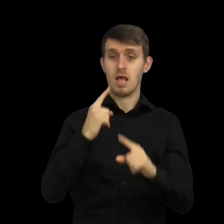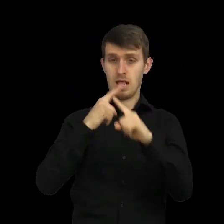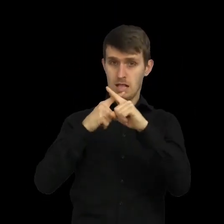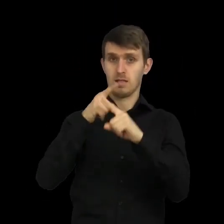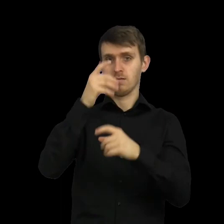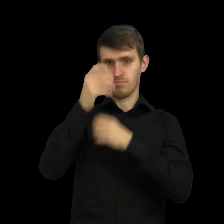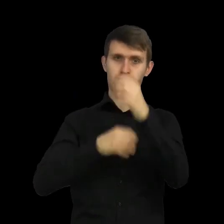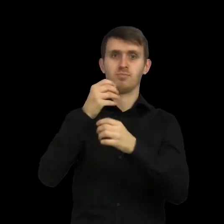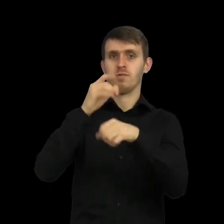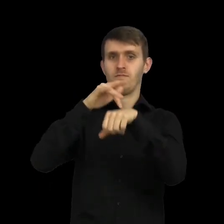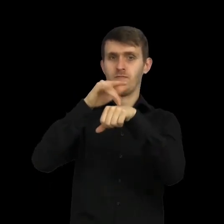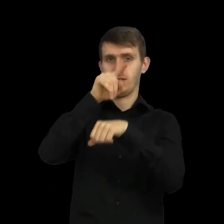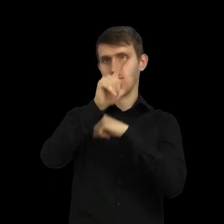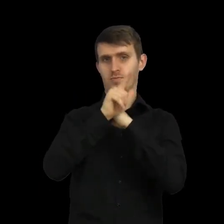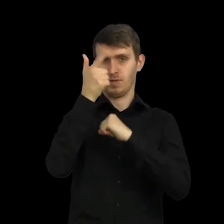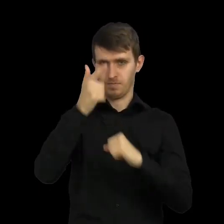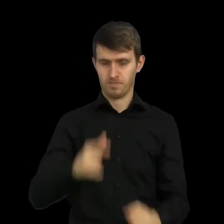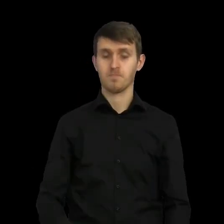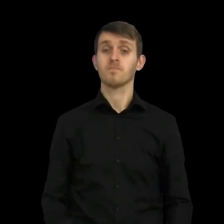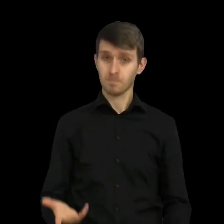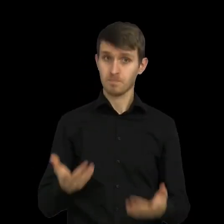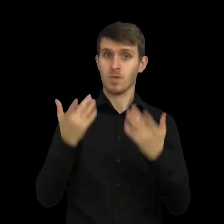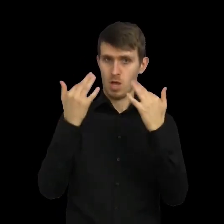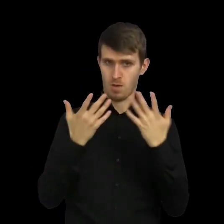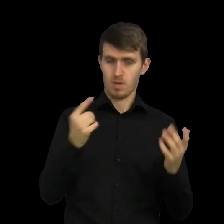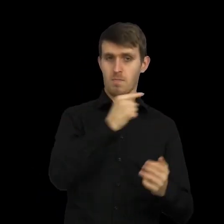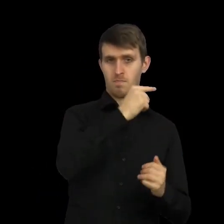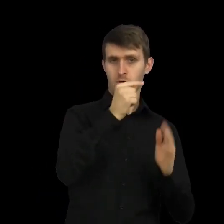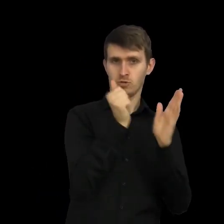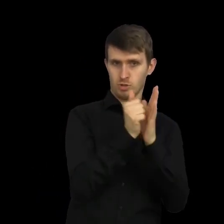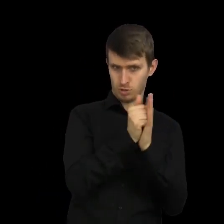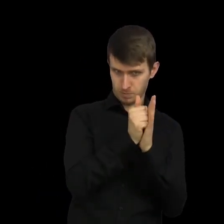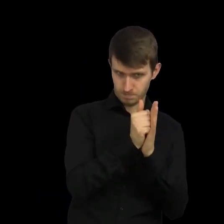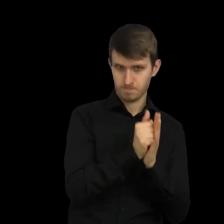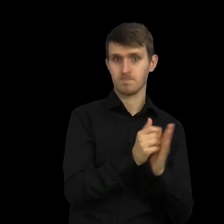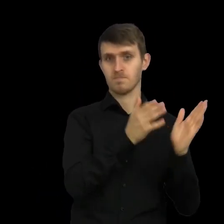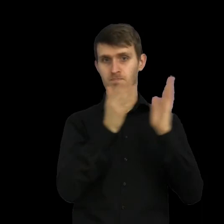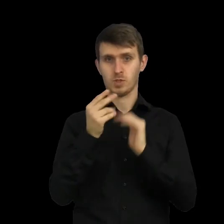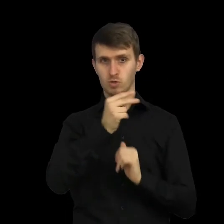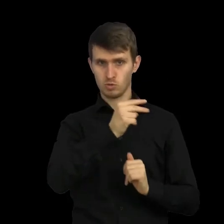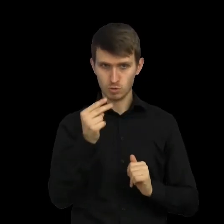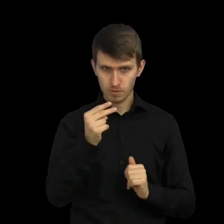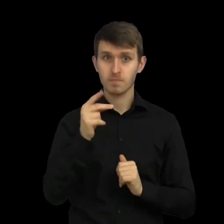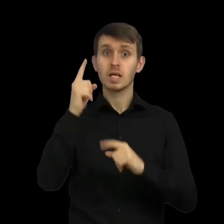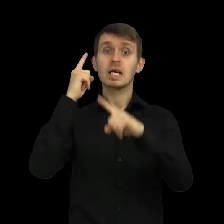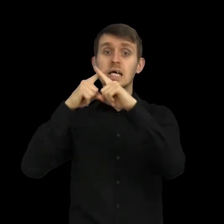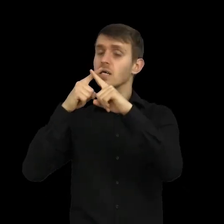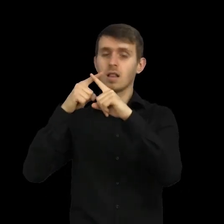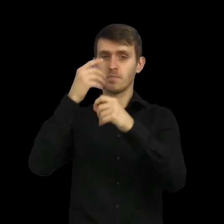So the original equation was negative 16 is equal to, instead of writing x, I'm going to write negative 72, is